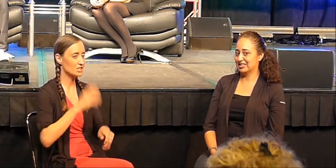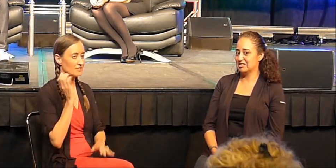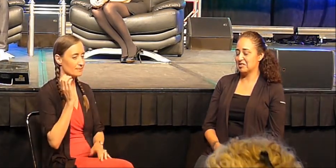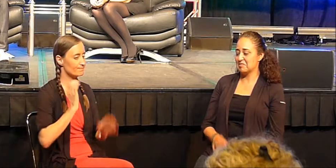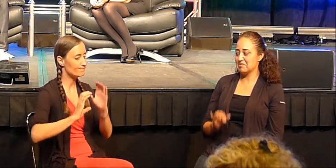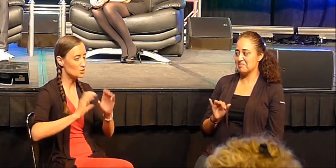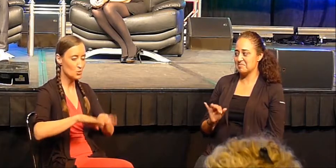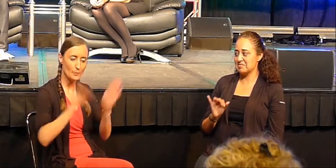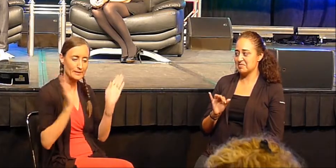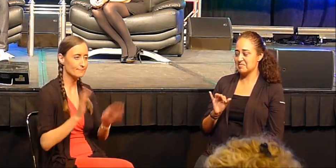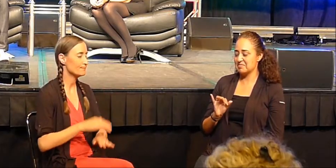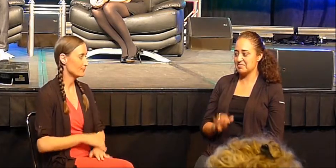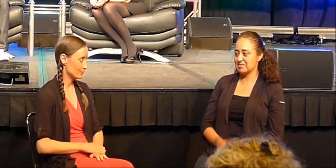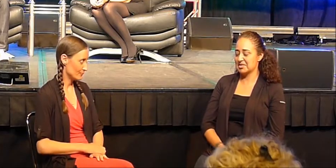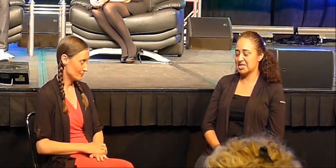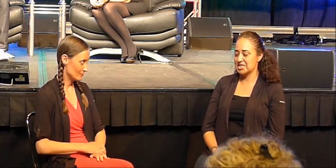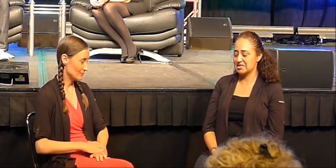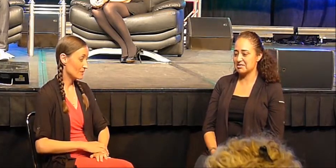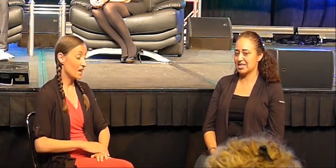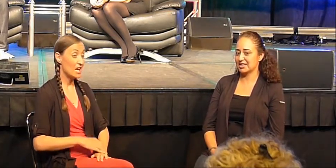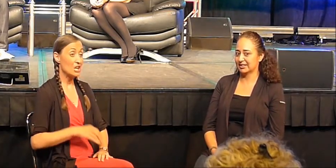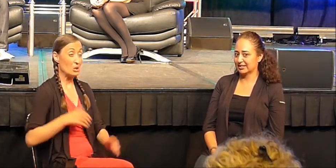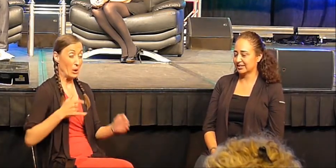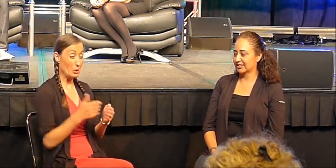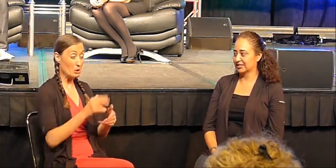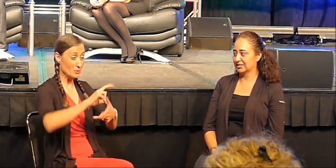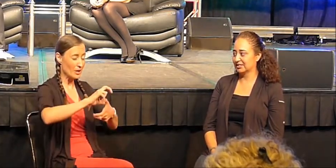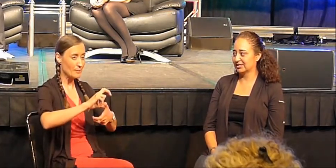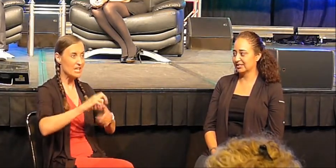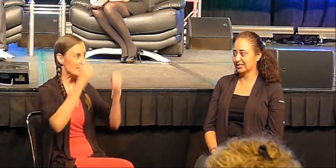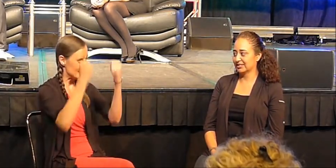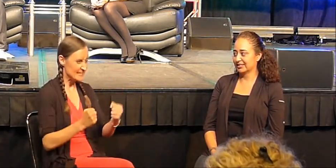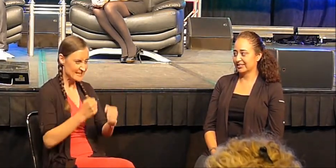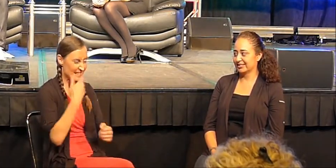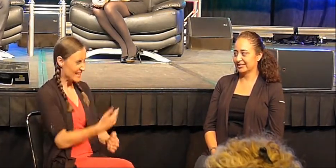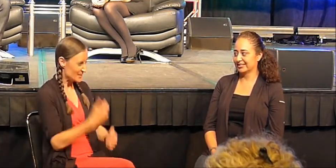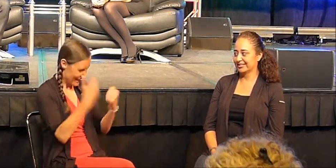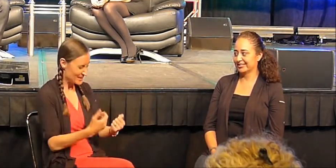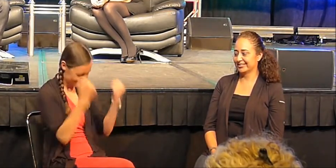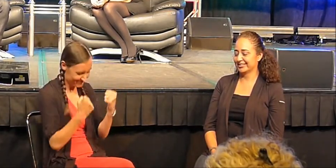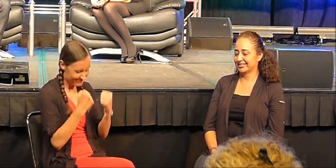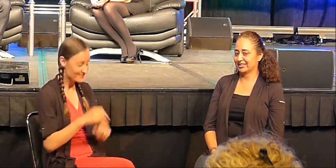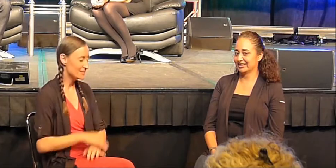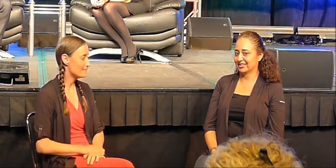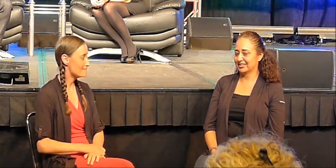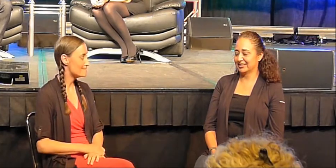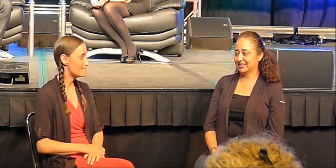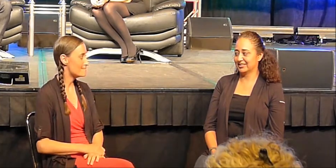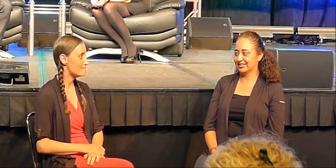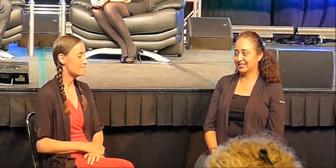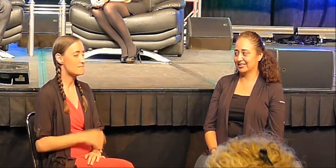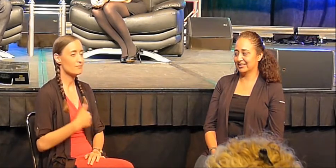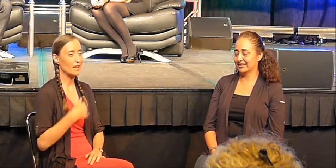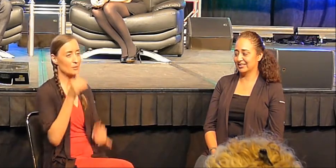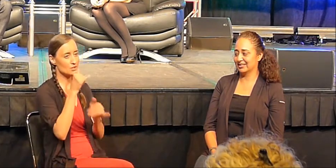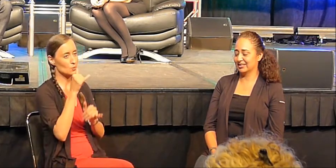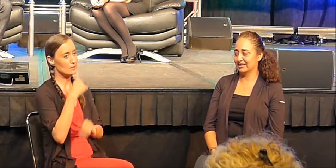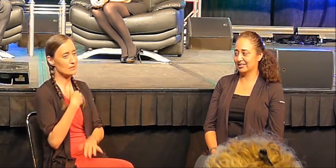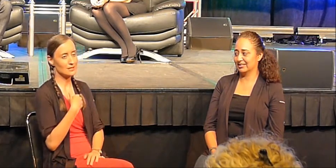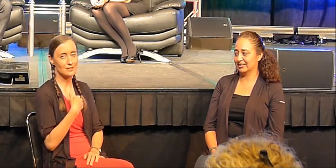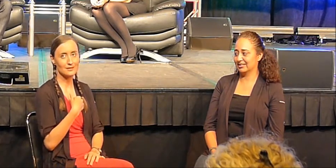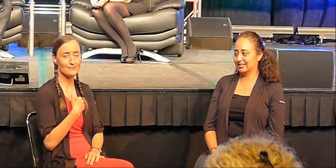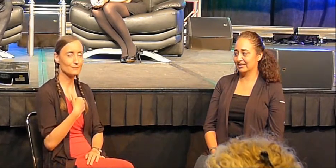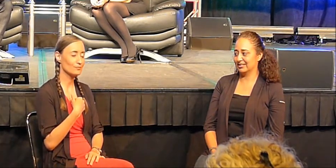you ever get close to one, he'll get you out of trouble. I'm like, great, thank you, Kathy, that's terrific, right? This is how silly I was. I get in